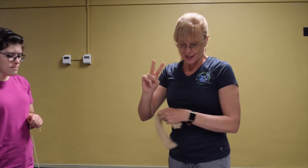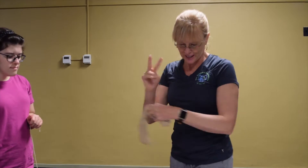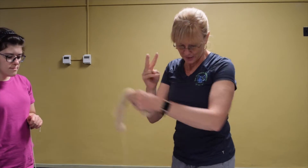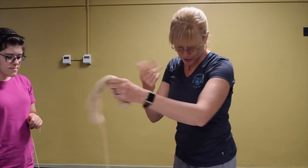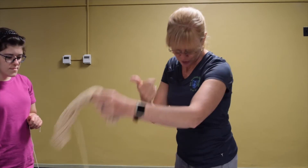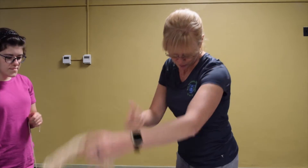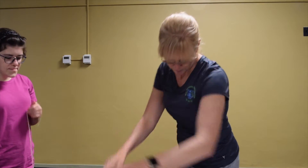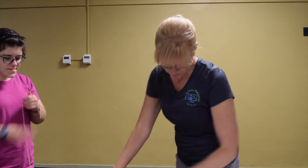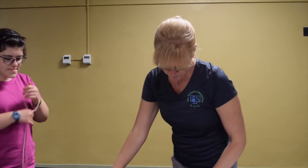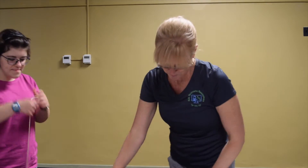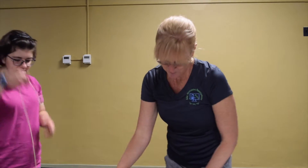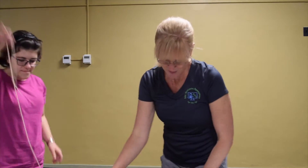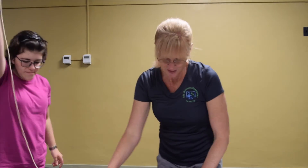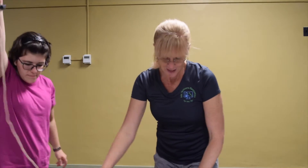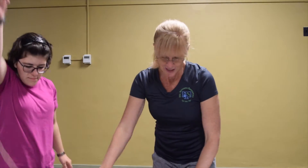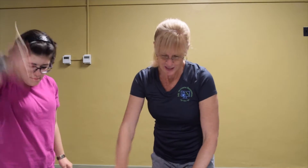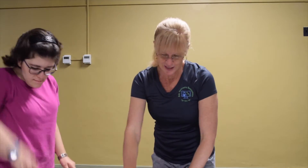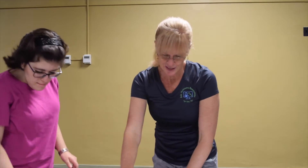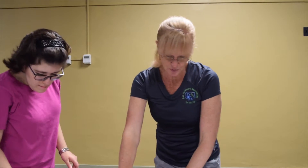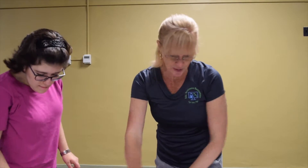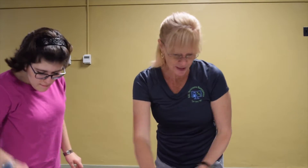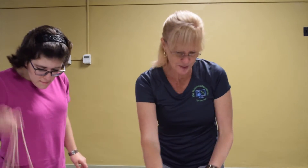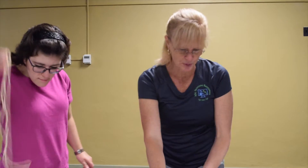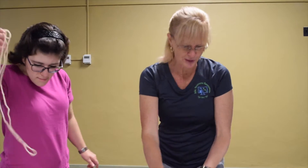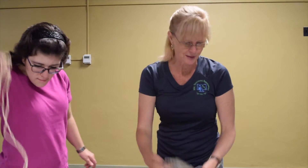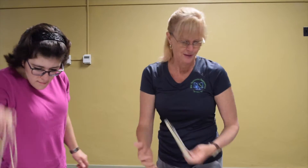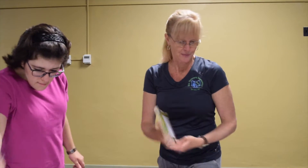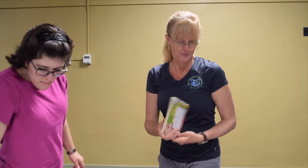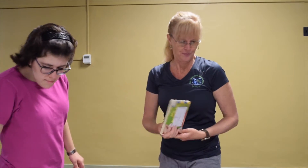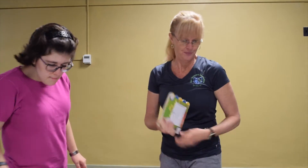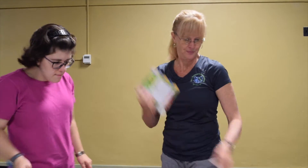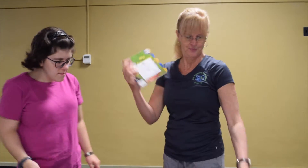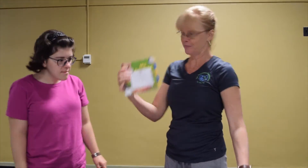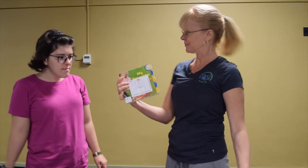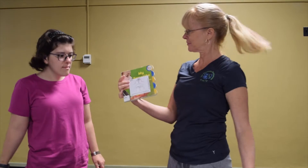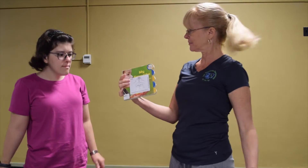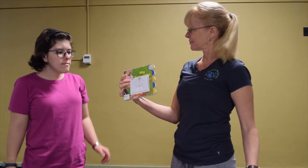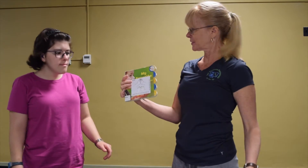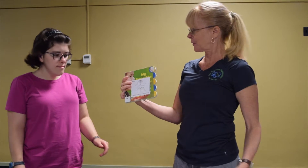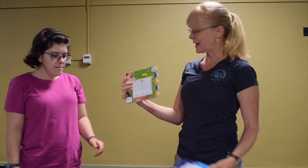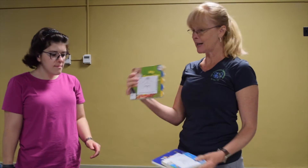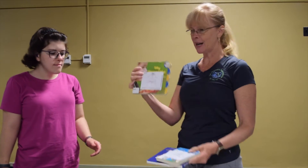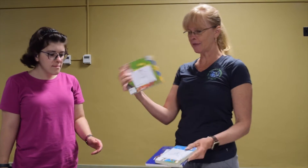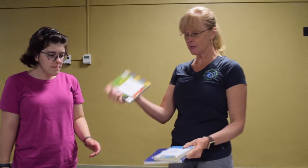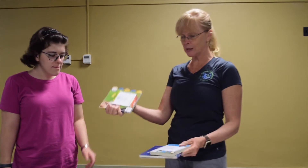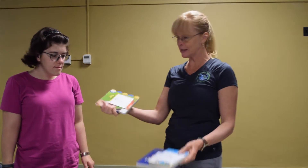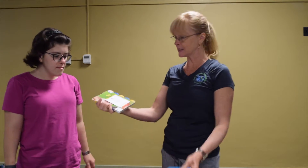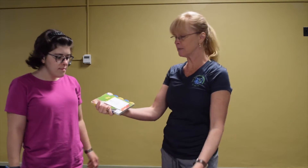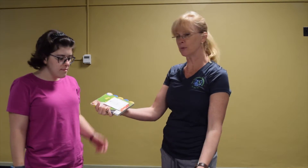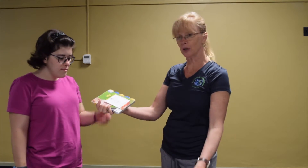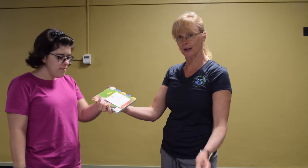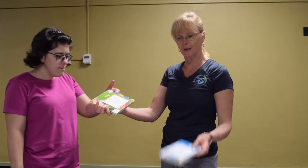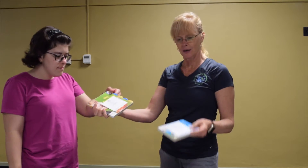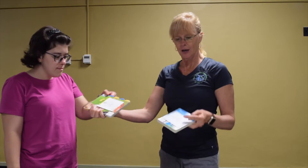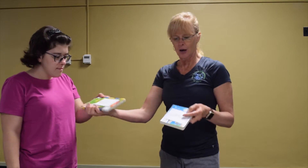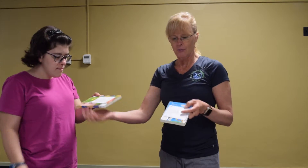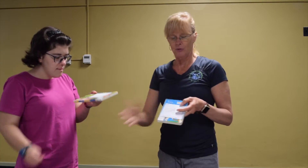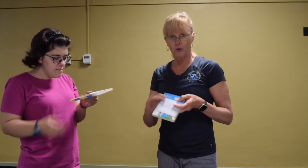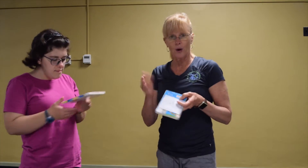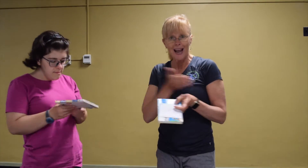game 2. This one is books, right? And everyone gets a book. Beforehand,